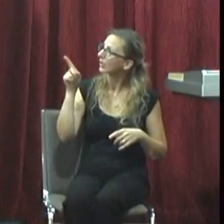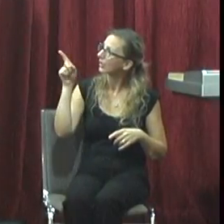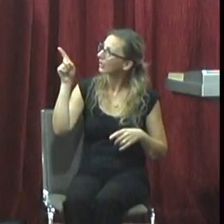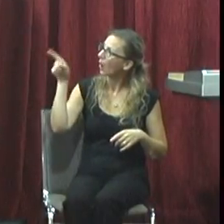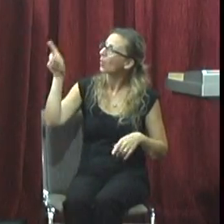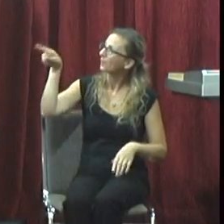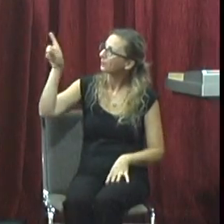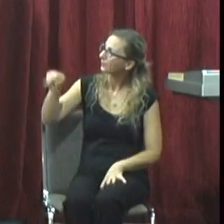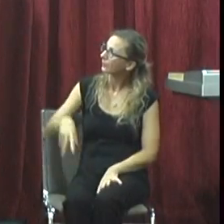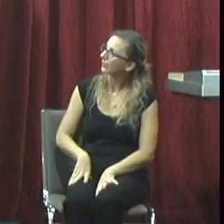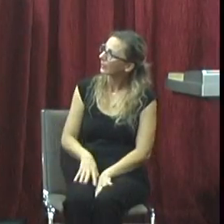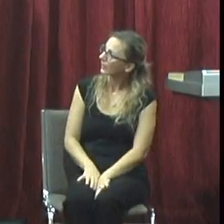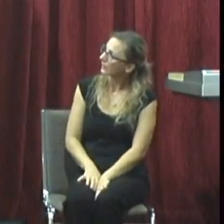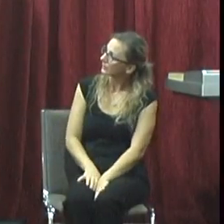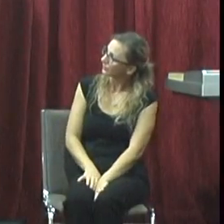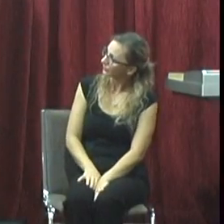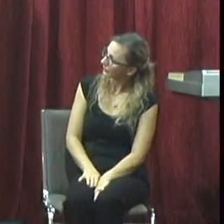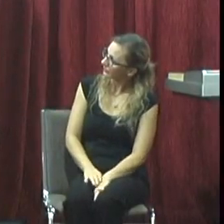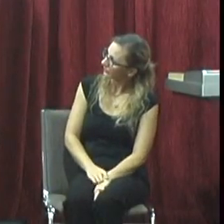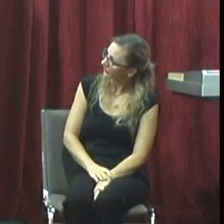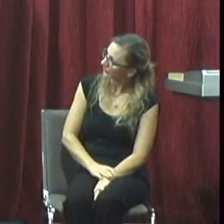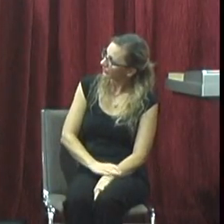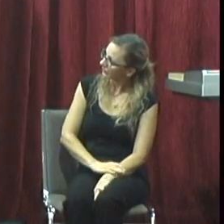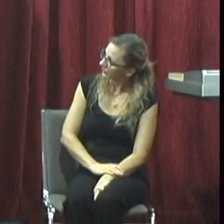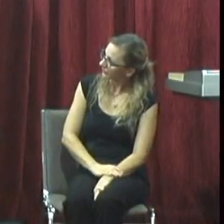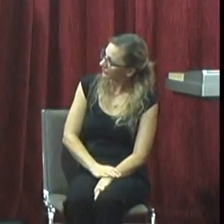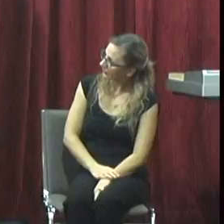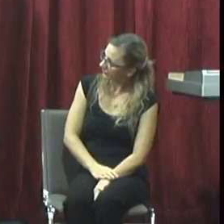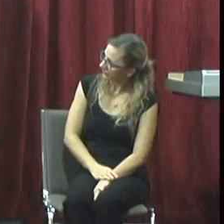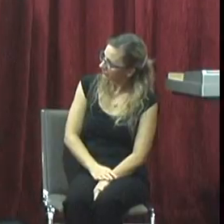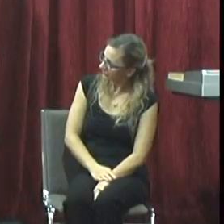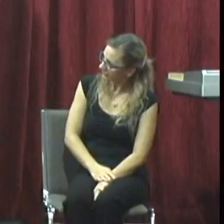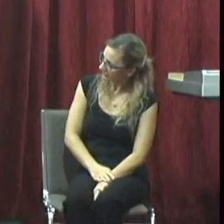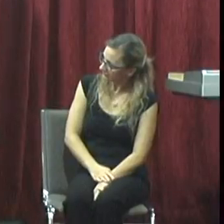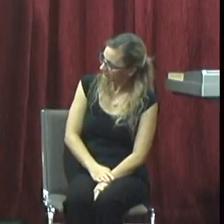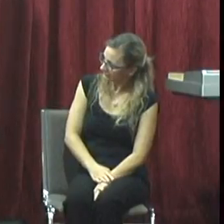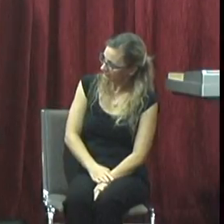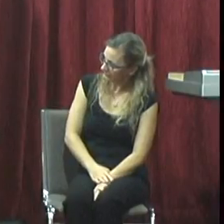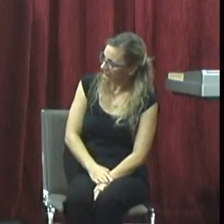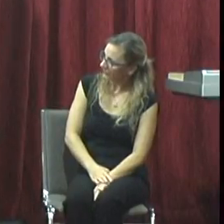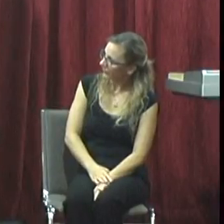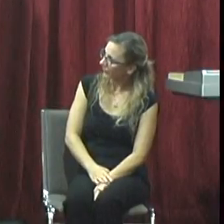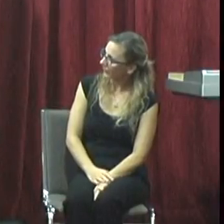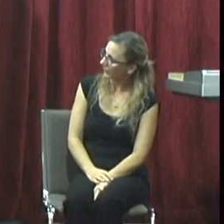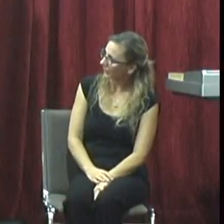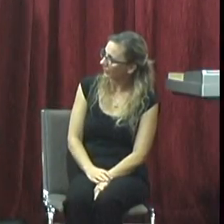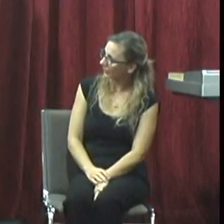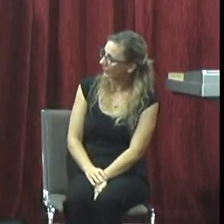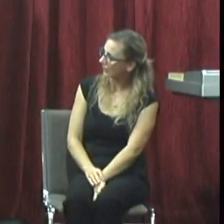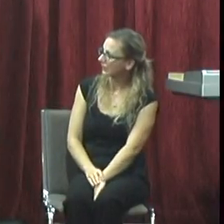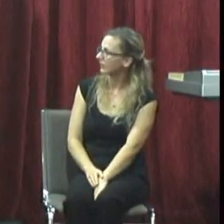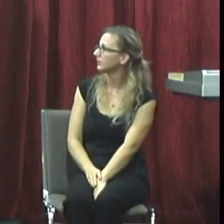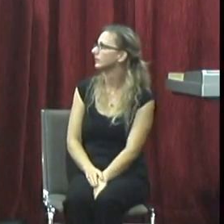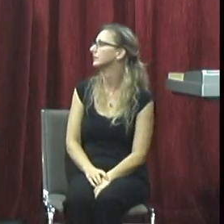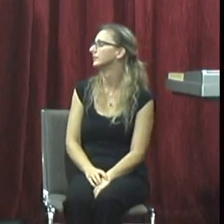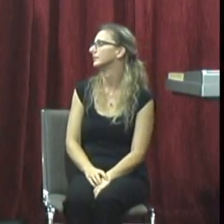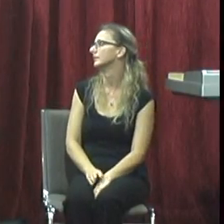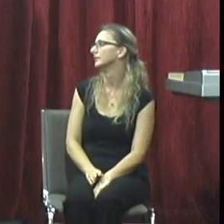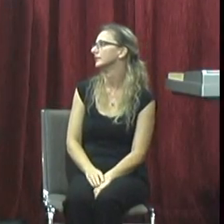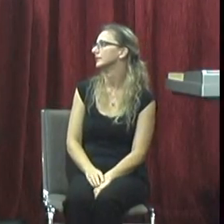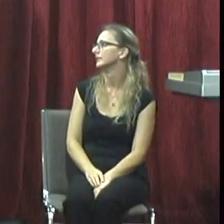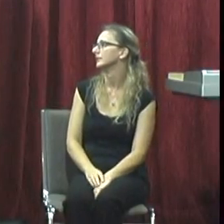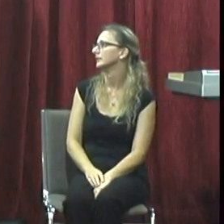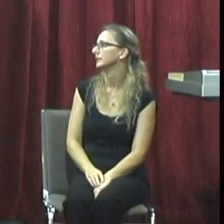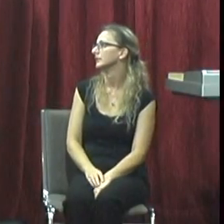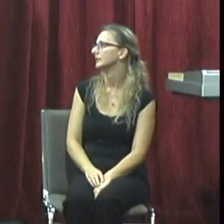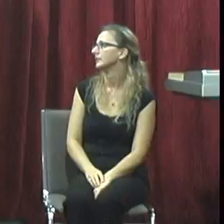the mantle, the wedge of gold, his sons, his daughters, his oxen, his donkeys, his sheep, and his tent, and all that he had, and they brought